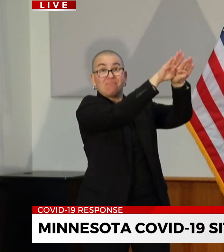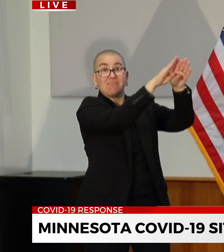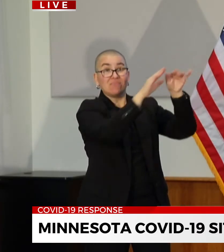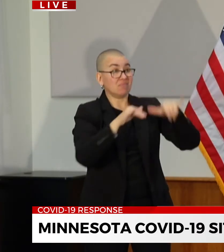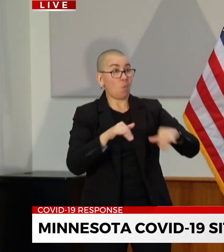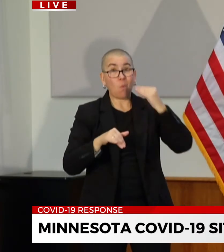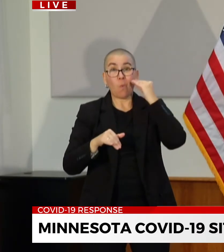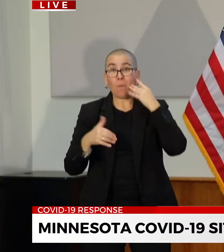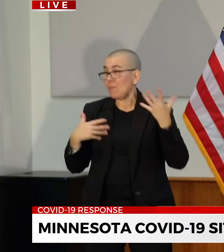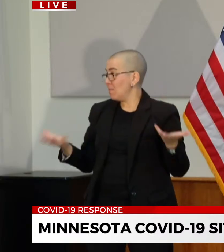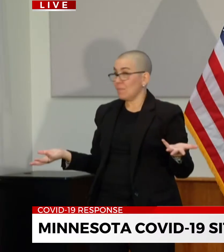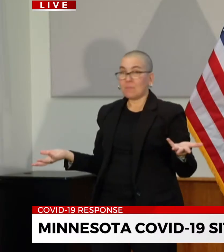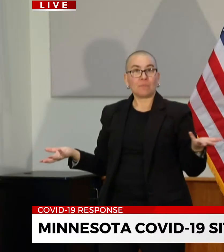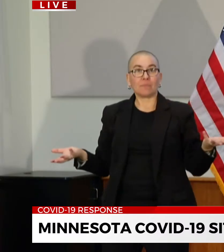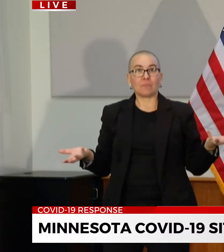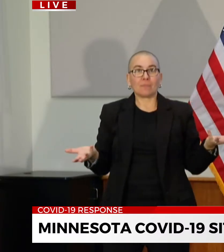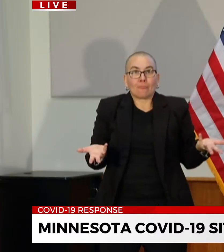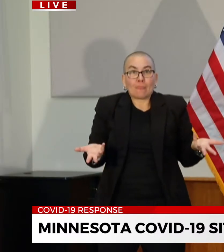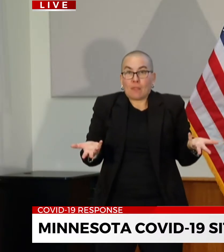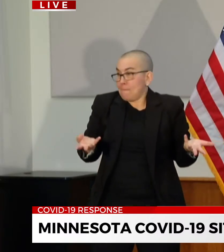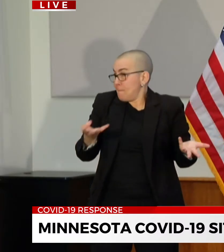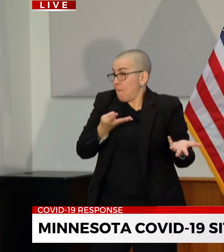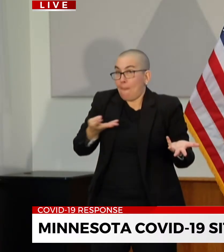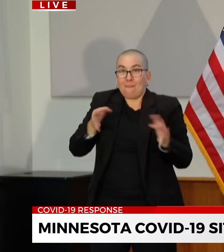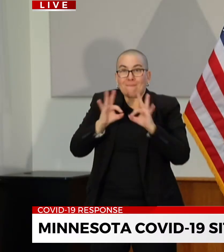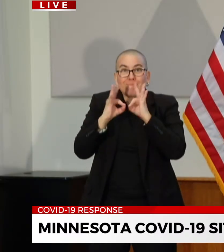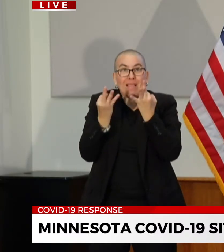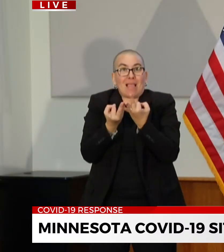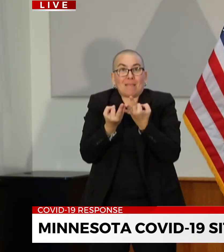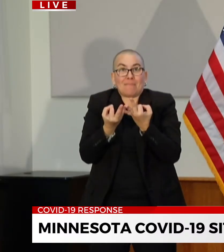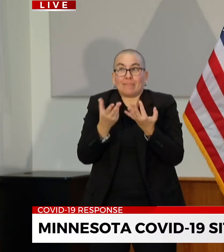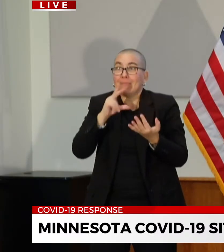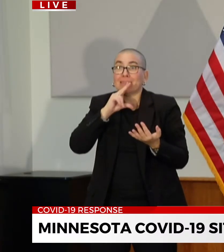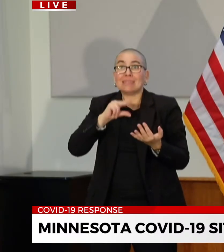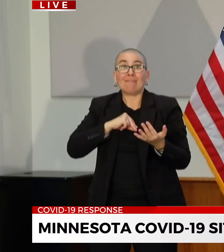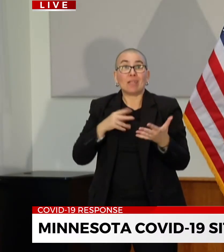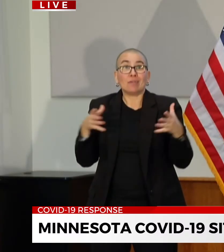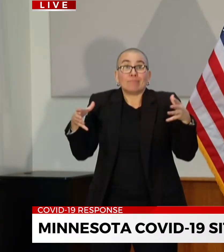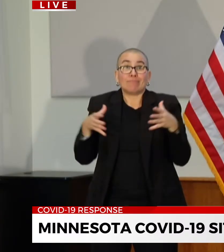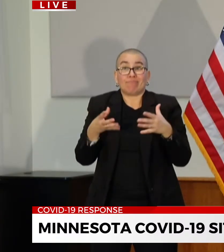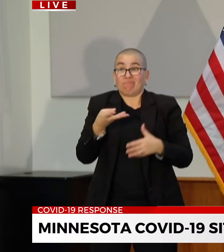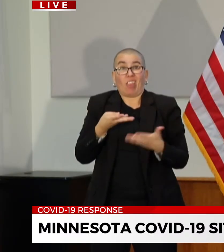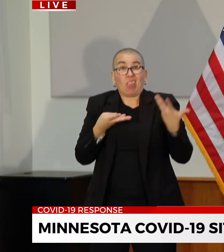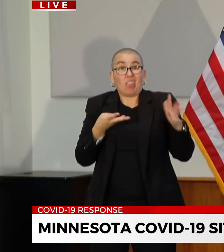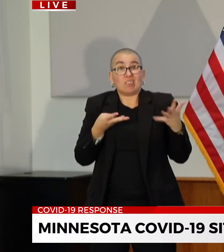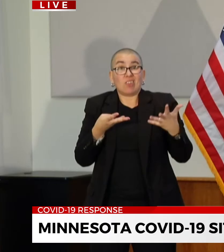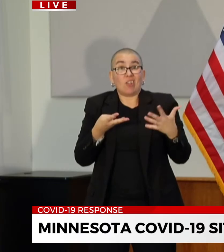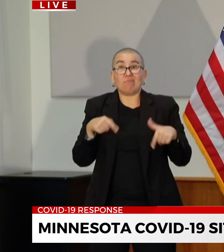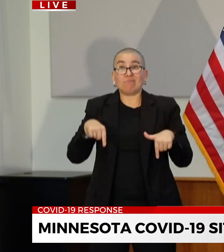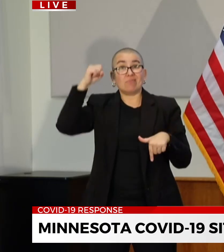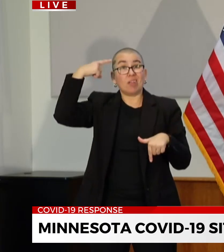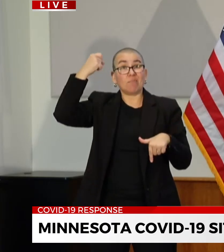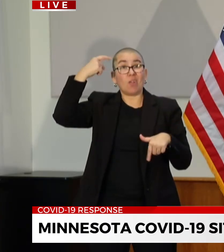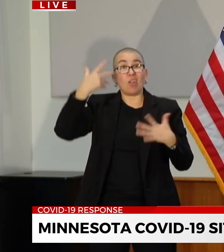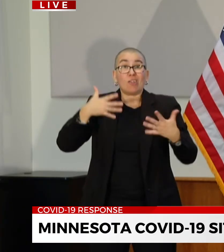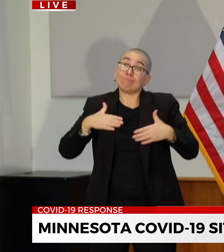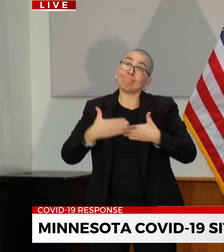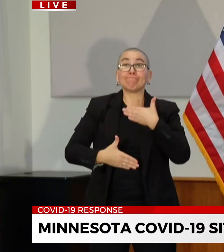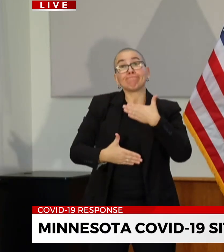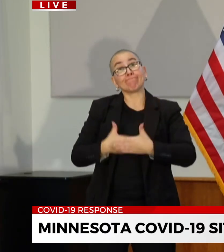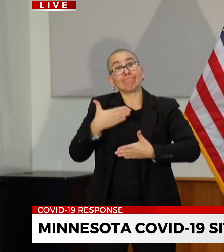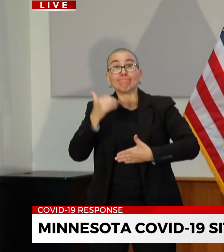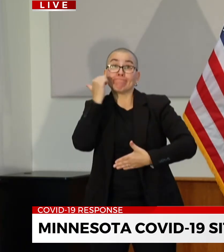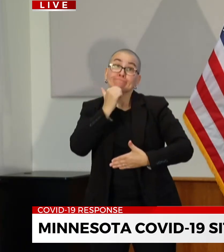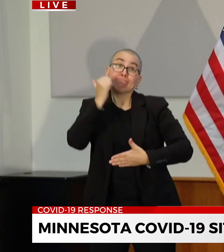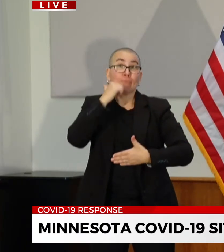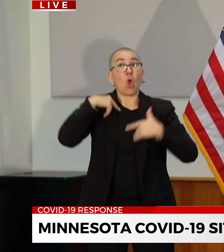us staying, just the four of us, for Thanksgiving here in St. Paul. I need to continue to do that, and I just hope, you know, the vast majority of folks know